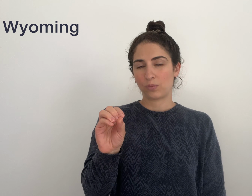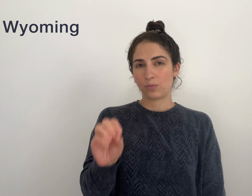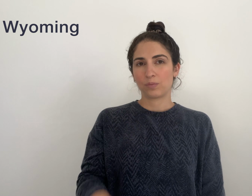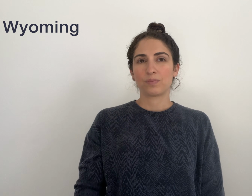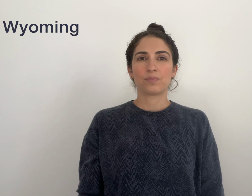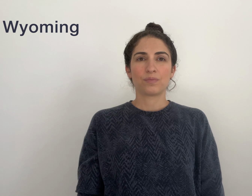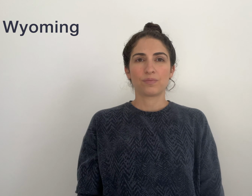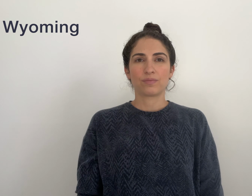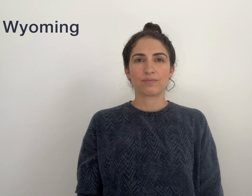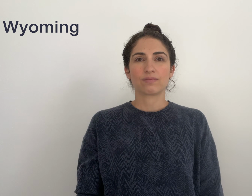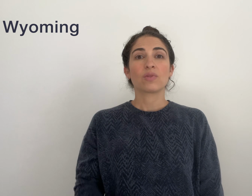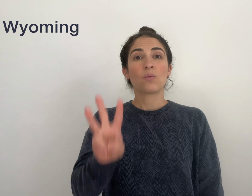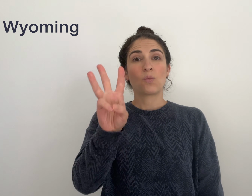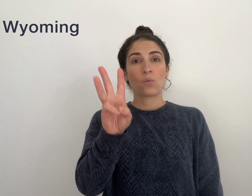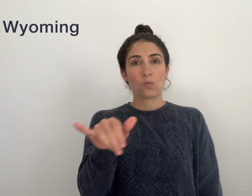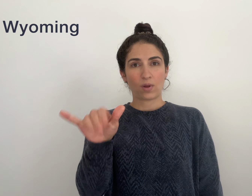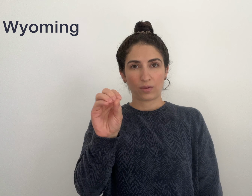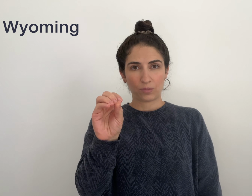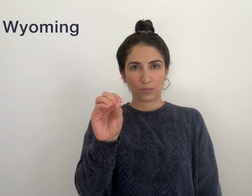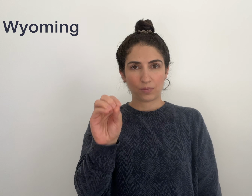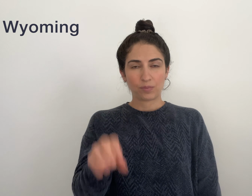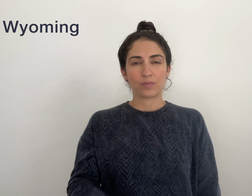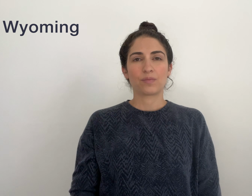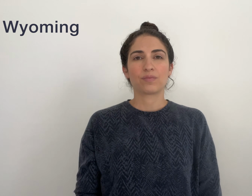Wyoming, with a little movement, Wyoming.